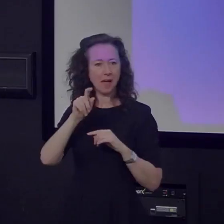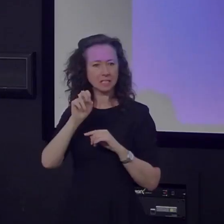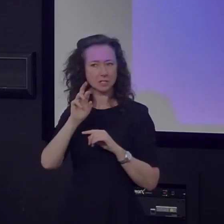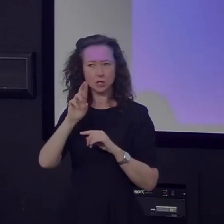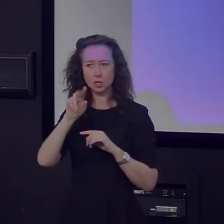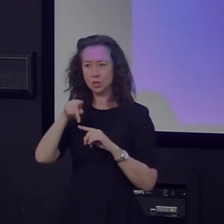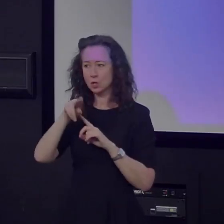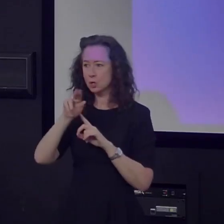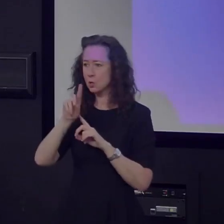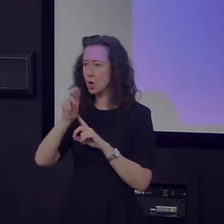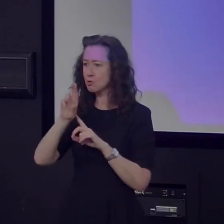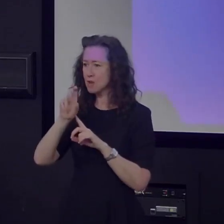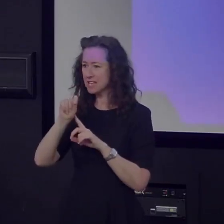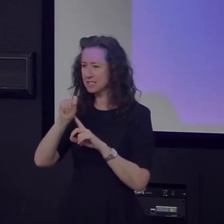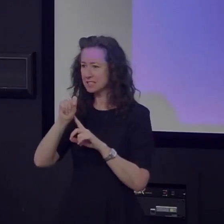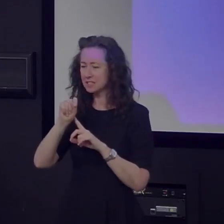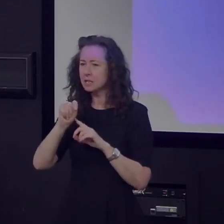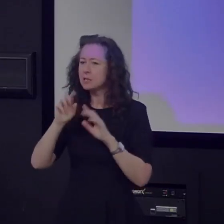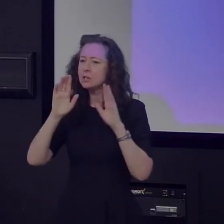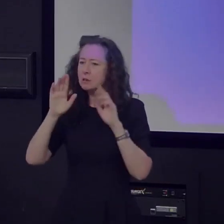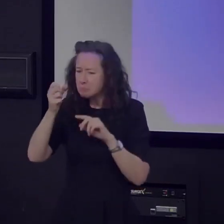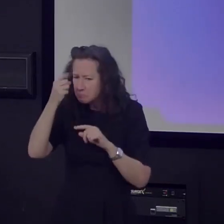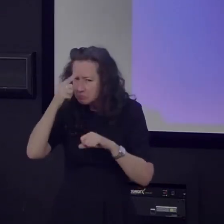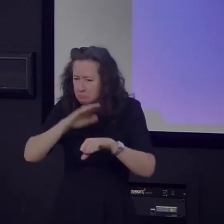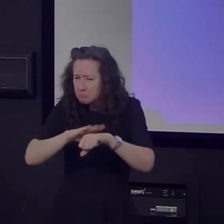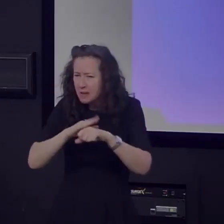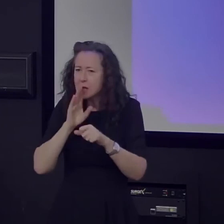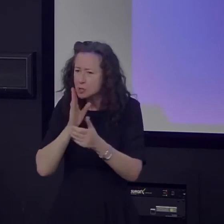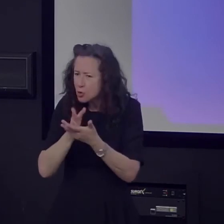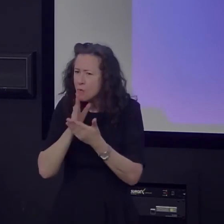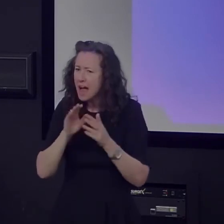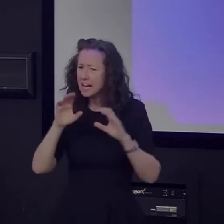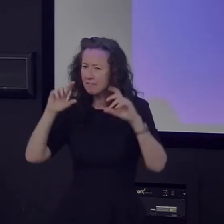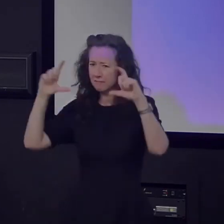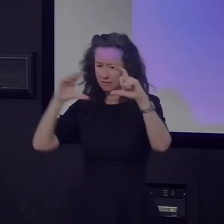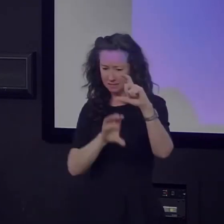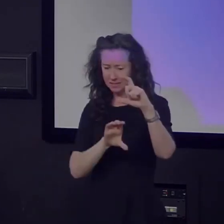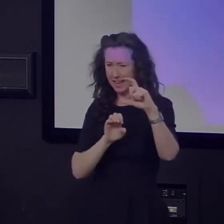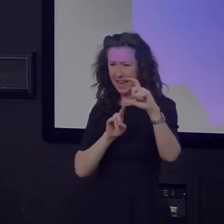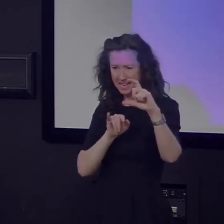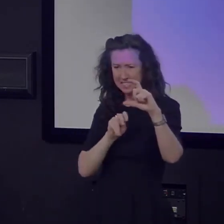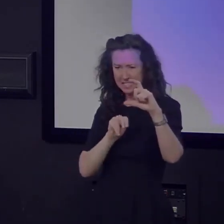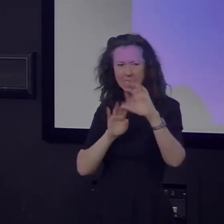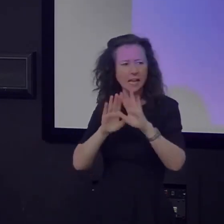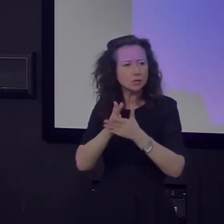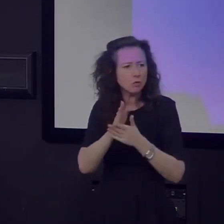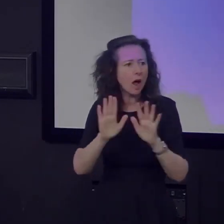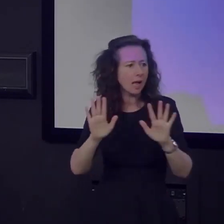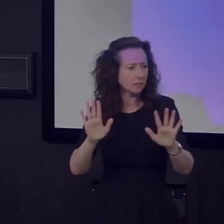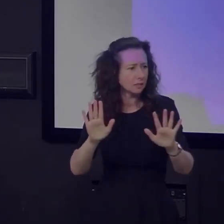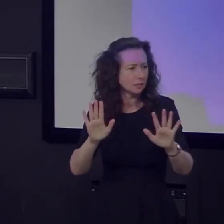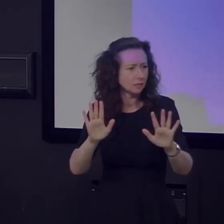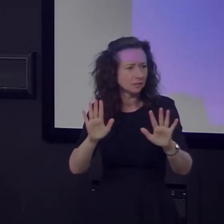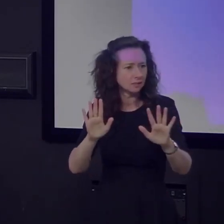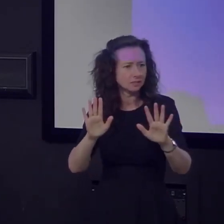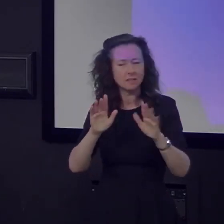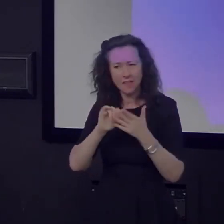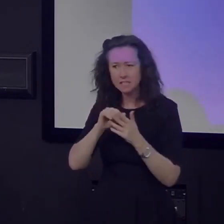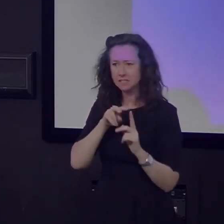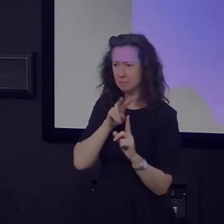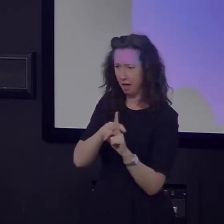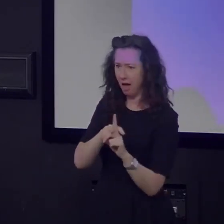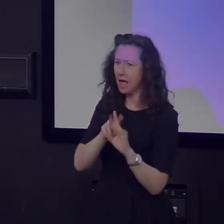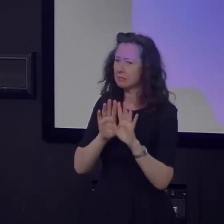it's okay to be in Edison's quadrant, particularly when you're in an applied area, when you're really trying to affect, and